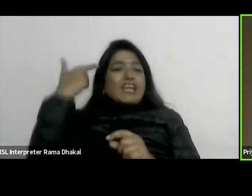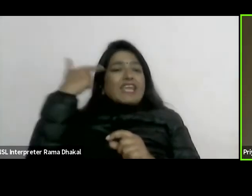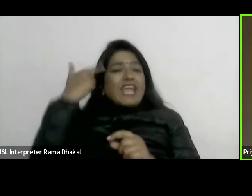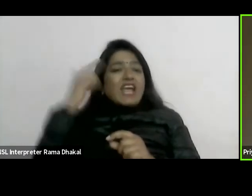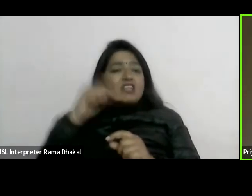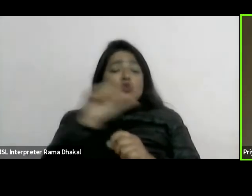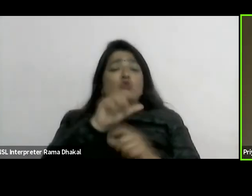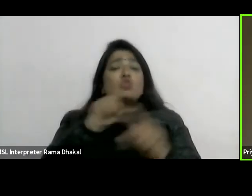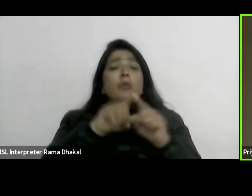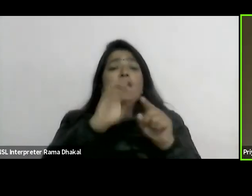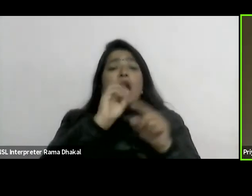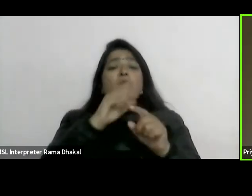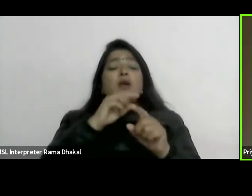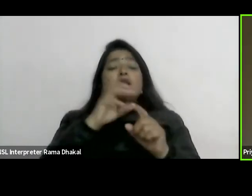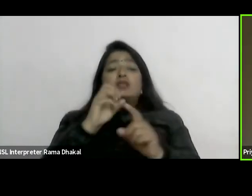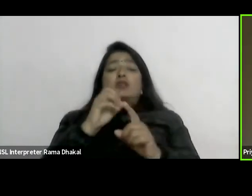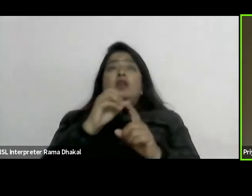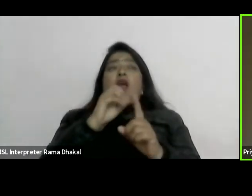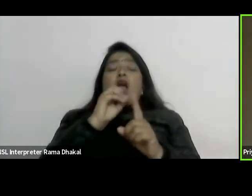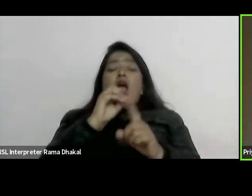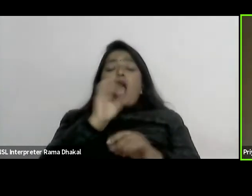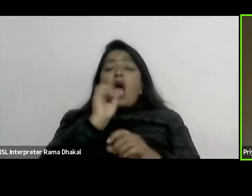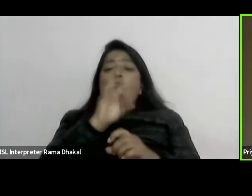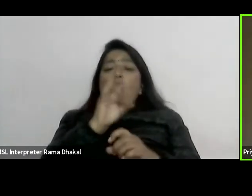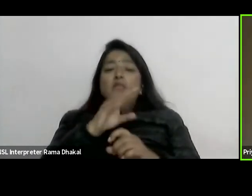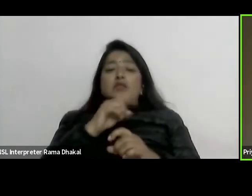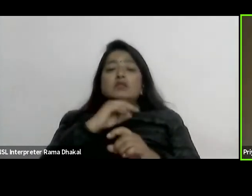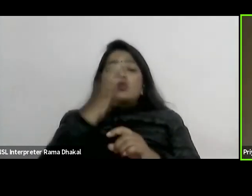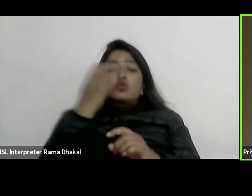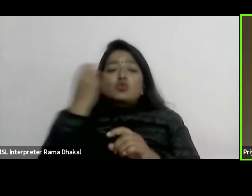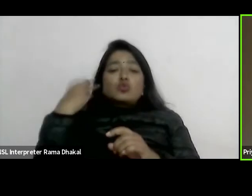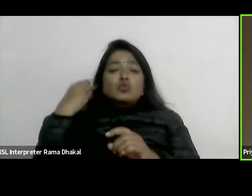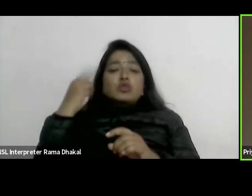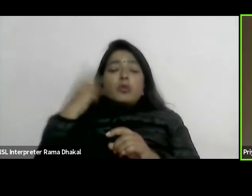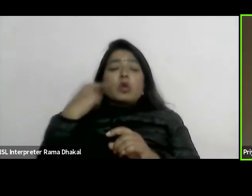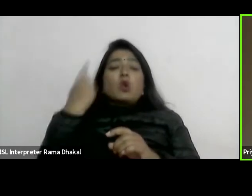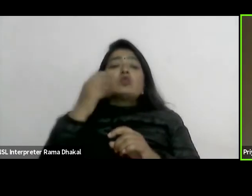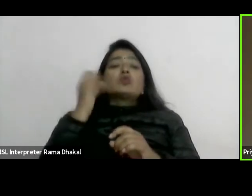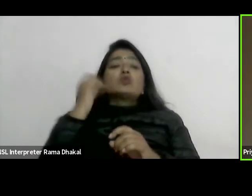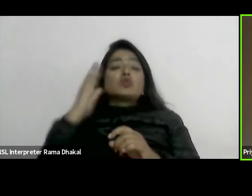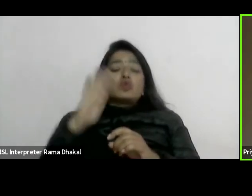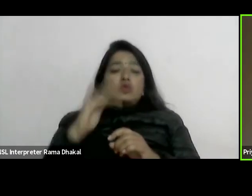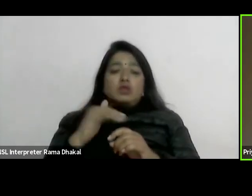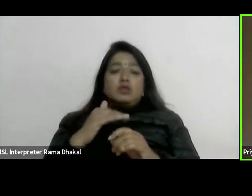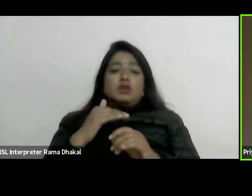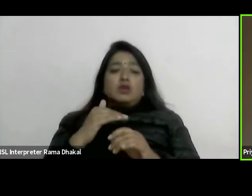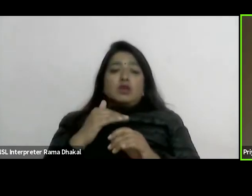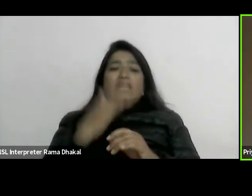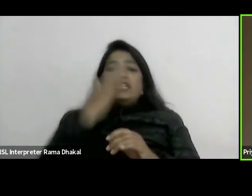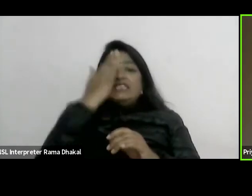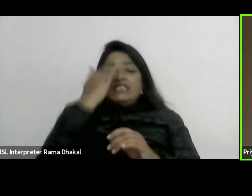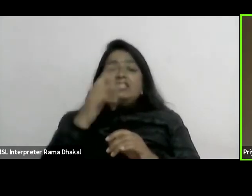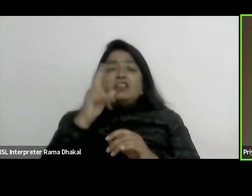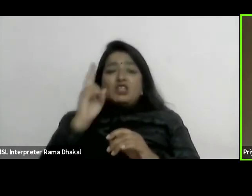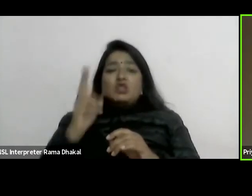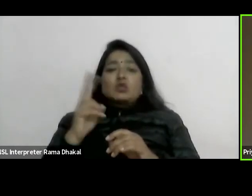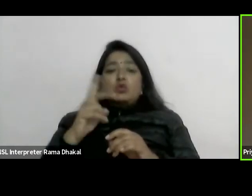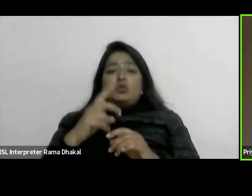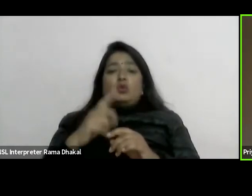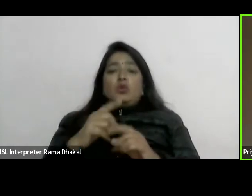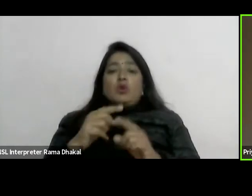groups, sex workers in this instance? Why and how do these processes allow